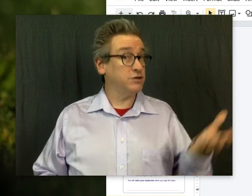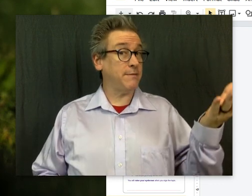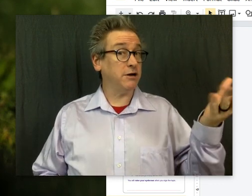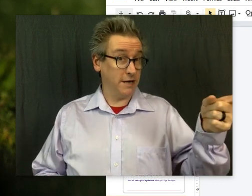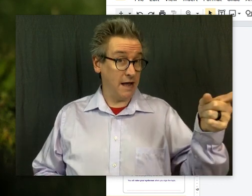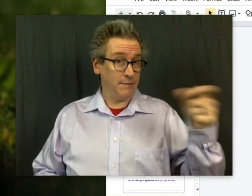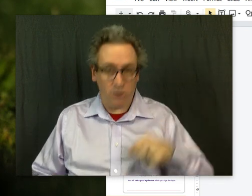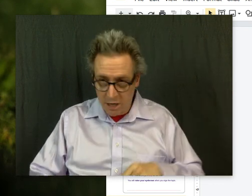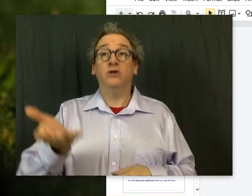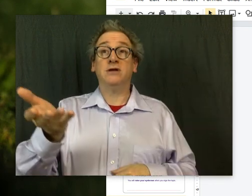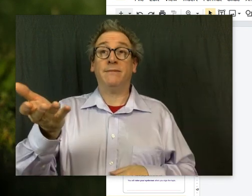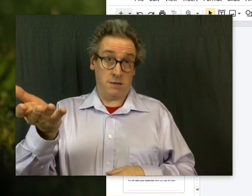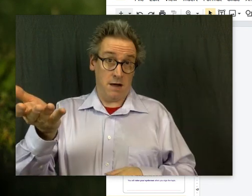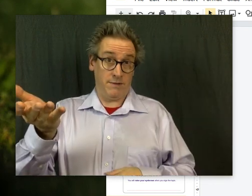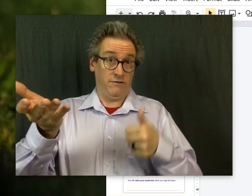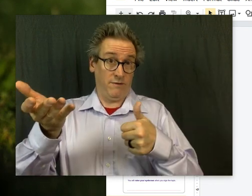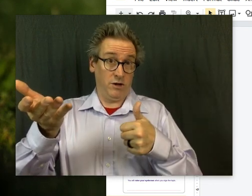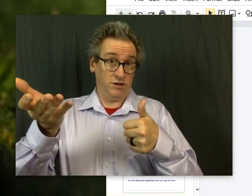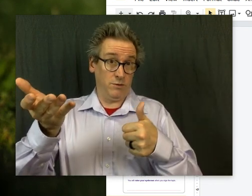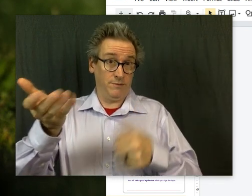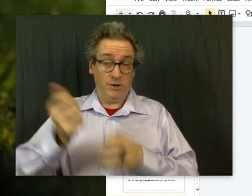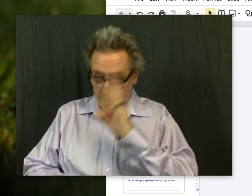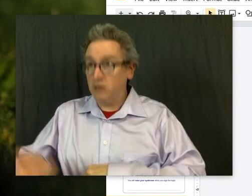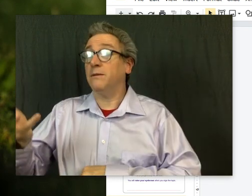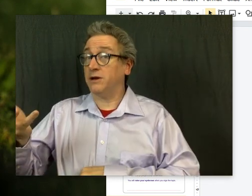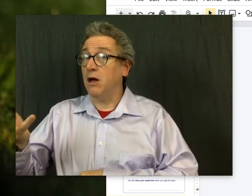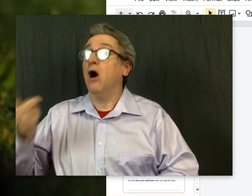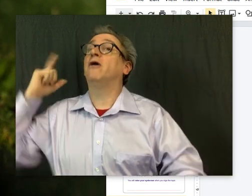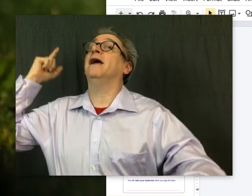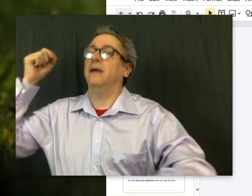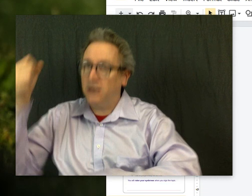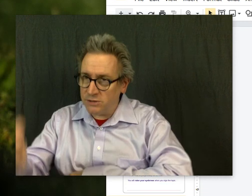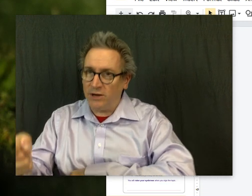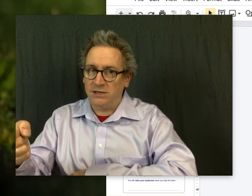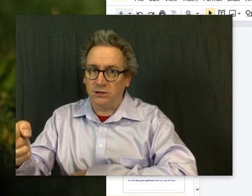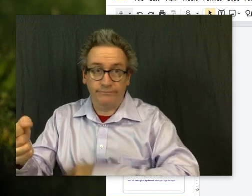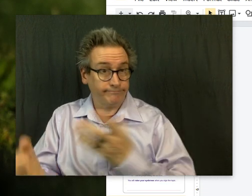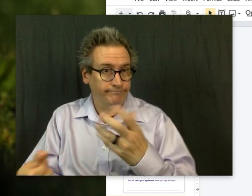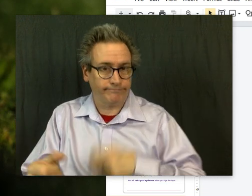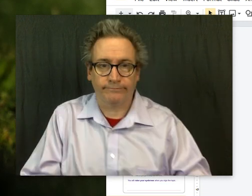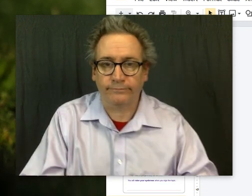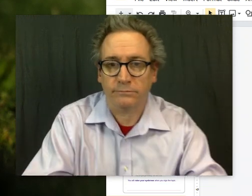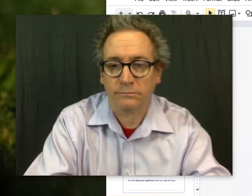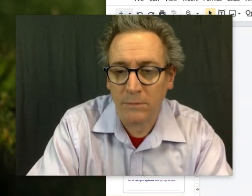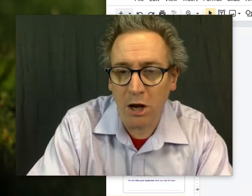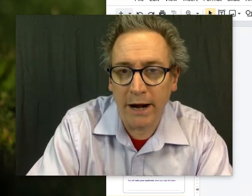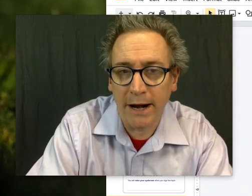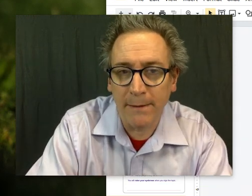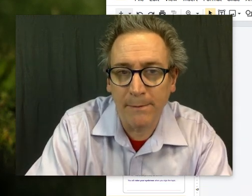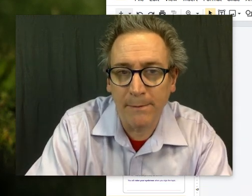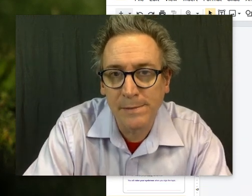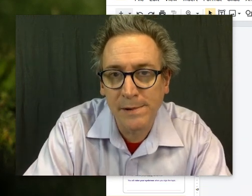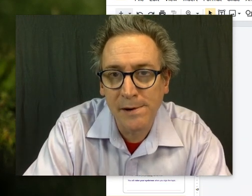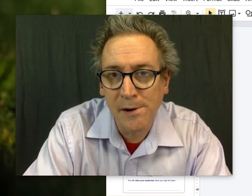here's a new topic. Okay, got me. Good. New topic. Got me. You still with me? Great. Okay, here's my question. All